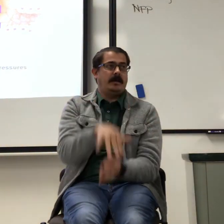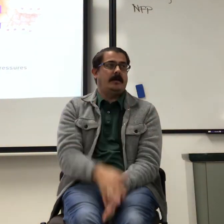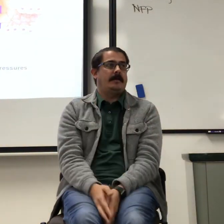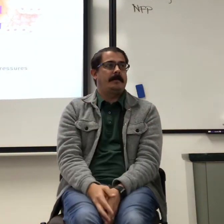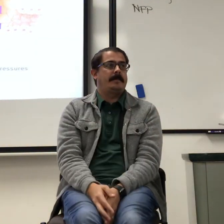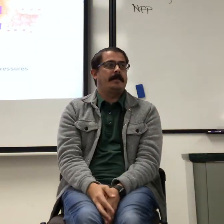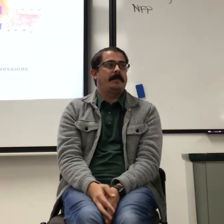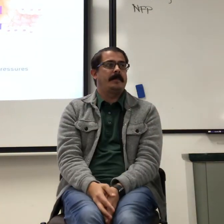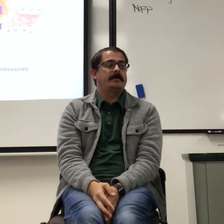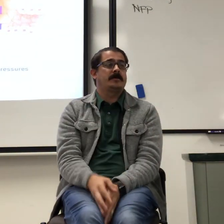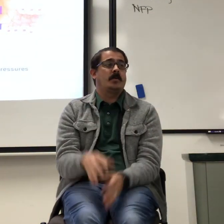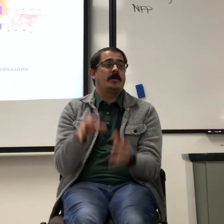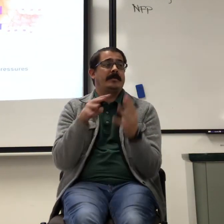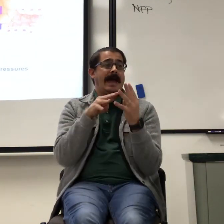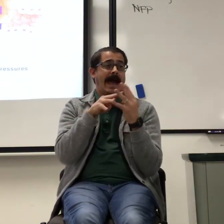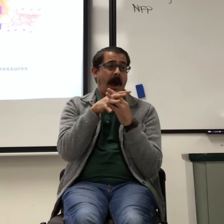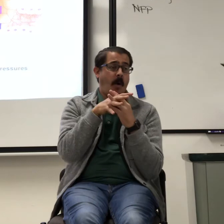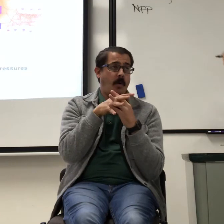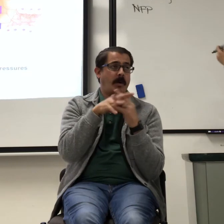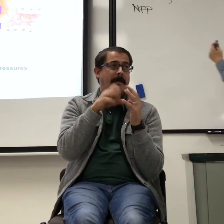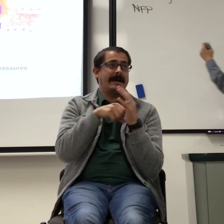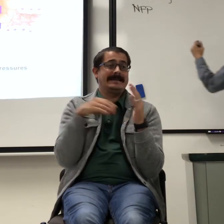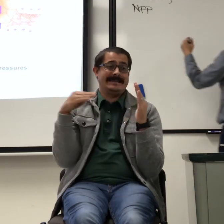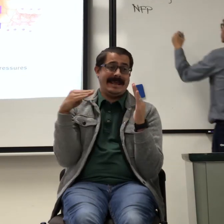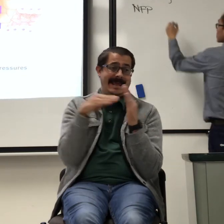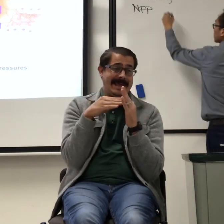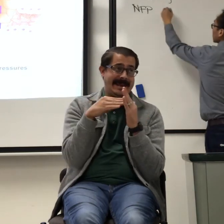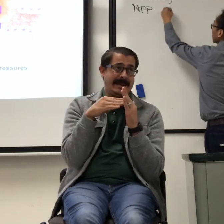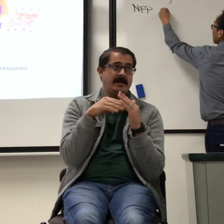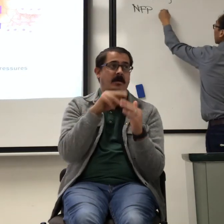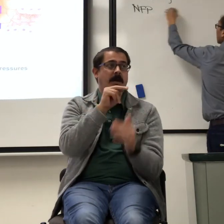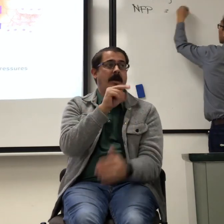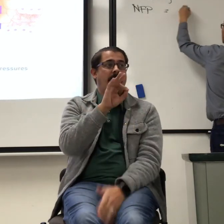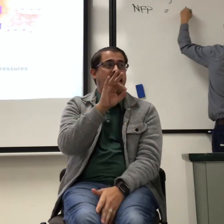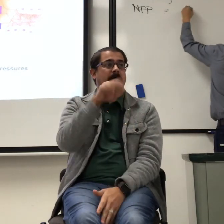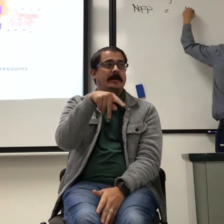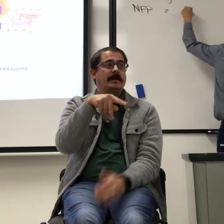So out minus in. So NFP equals